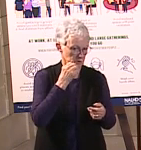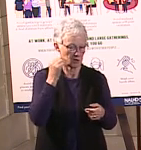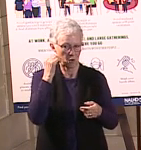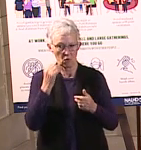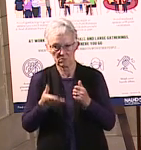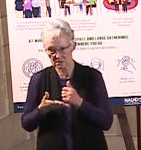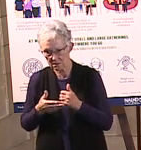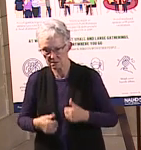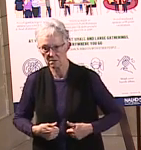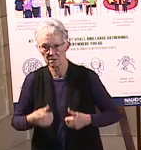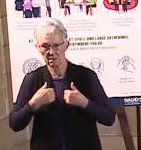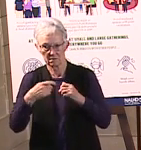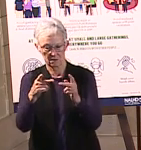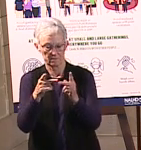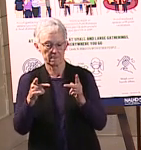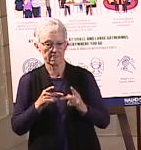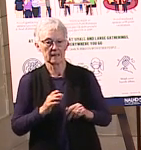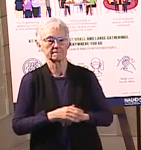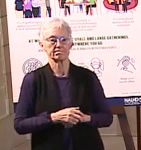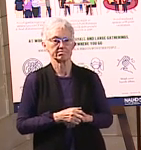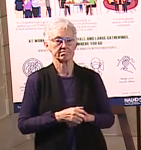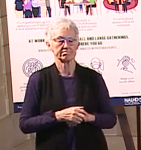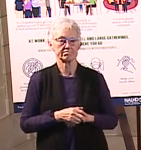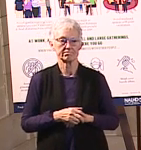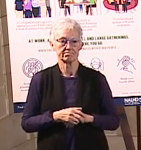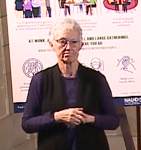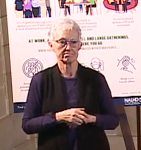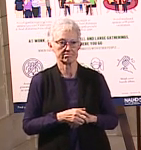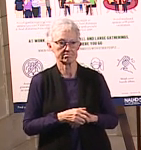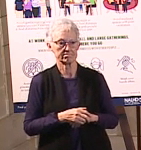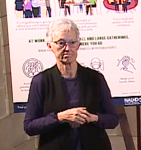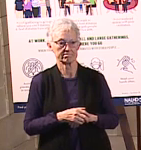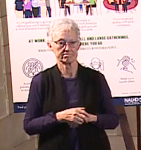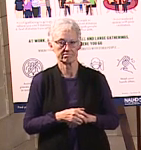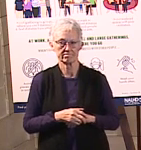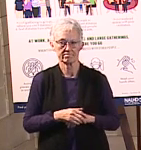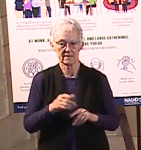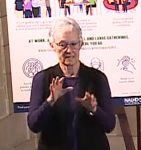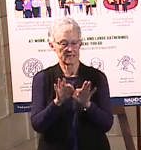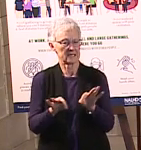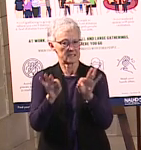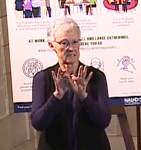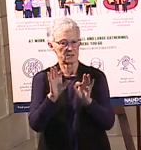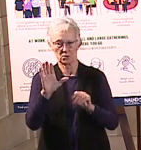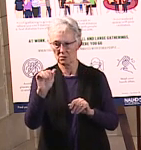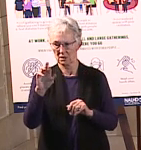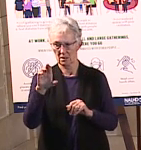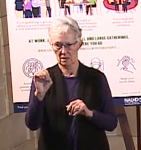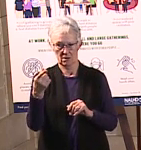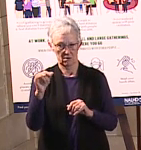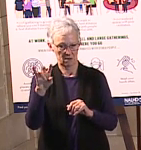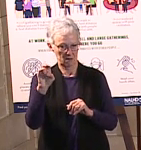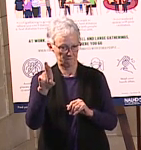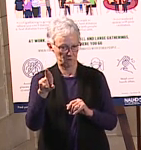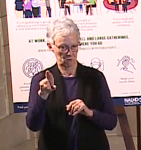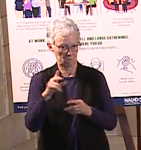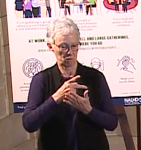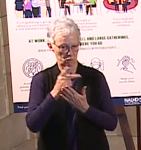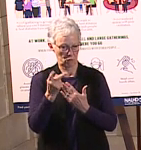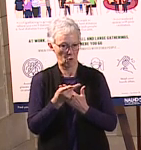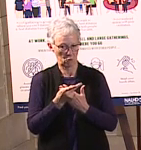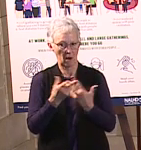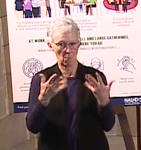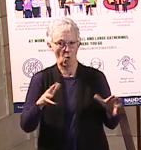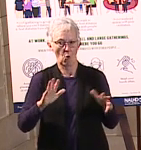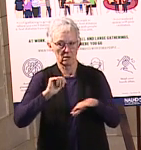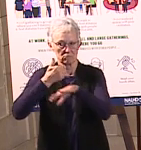to help evaluate efforts and opportunities. The Essential Caregiver Program has been adopted in some other